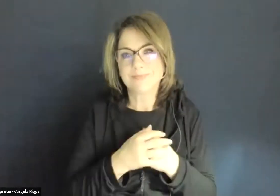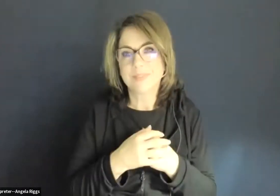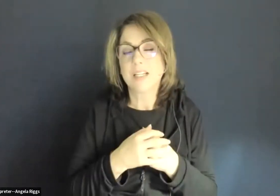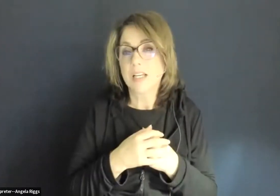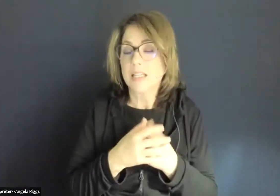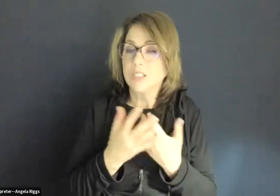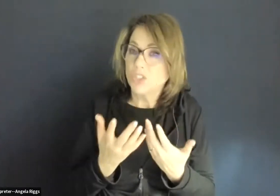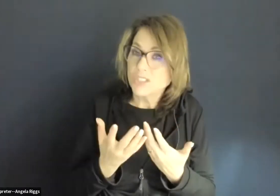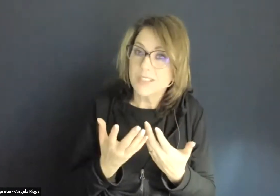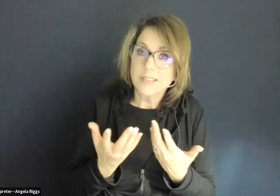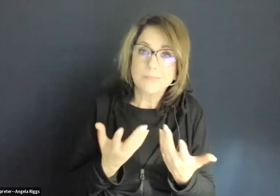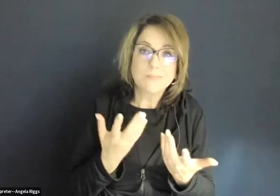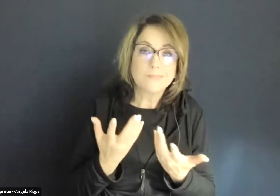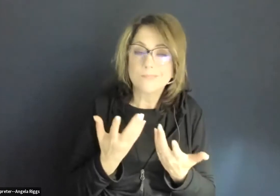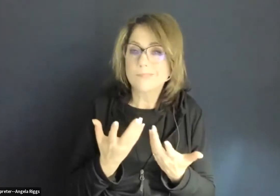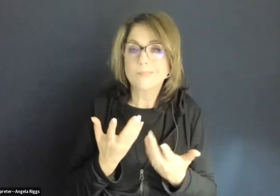it's just,